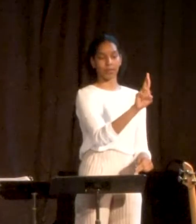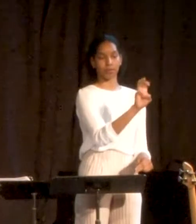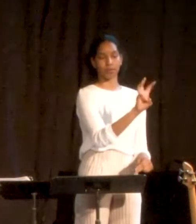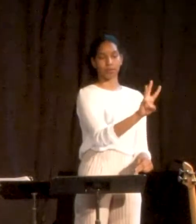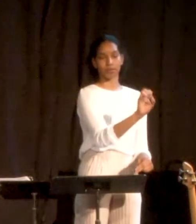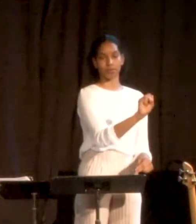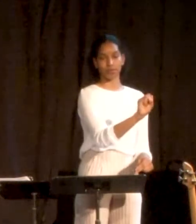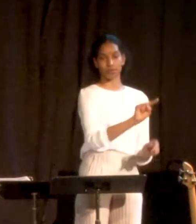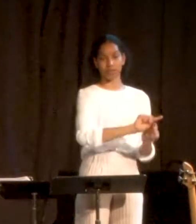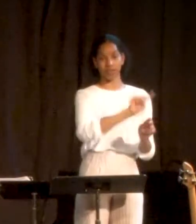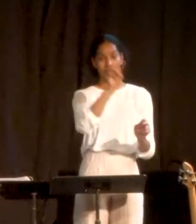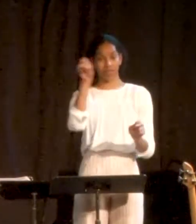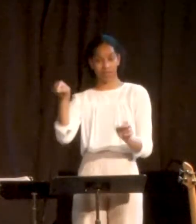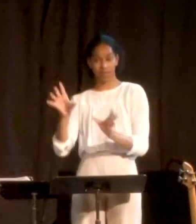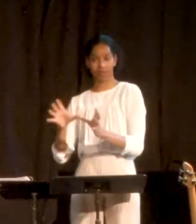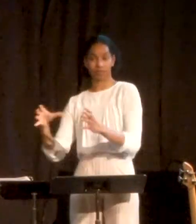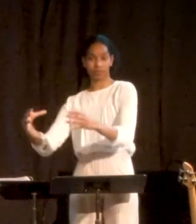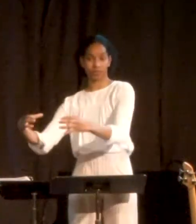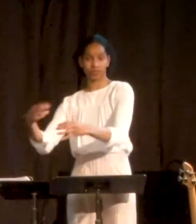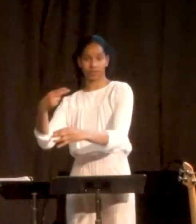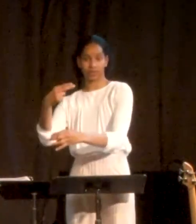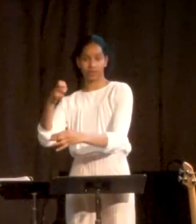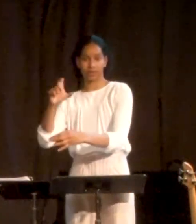the other the Hellenists.